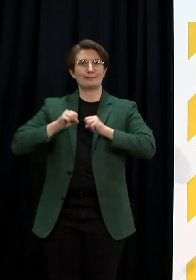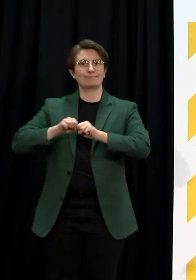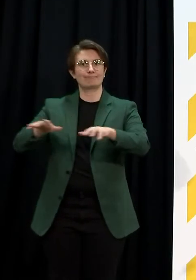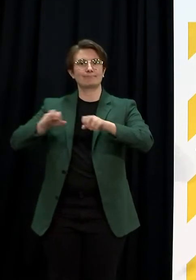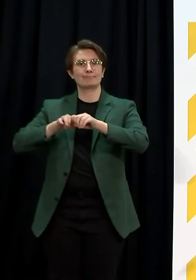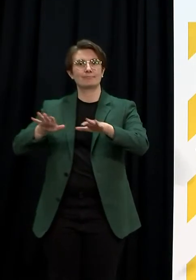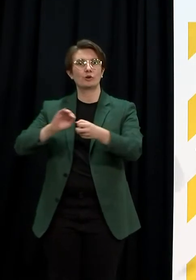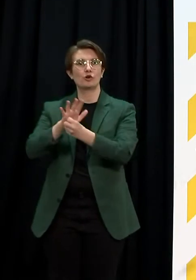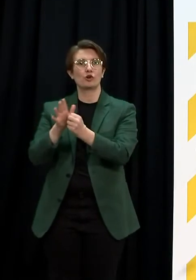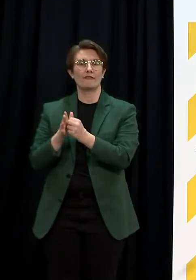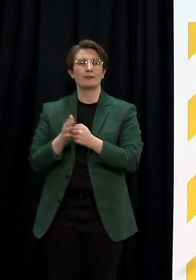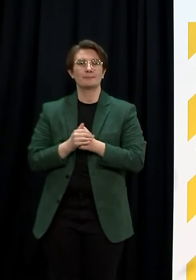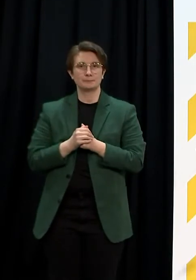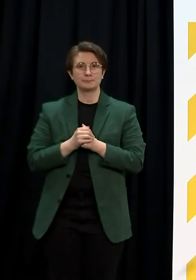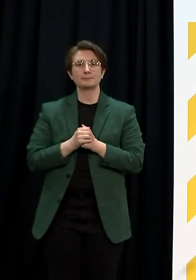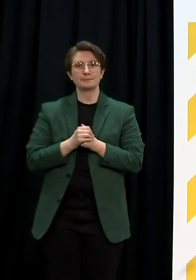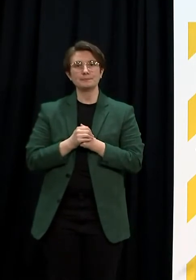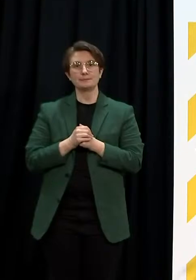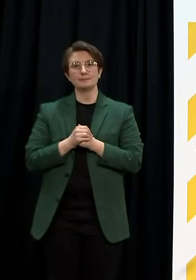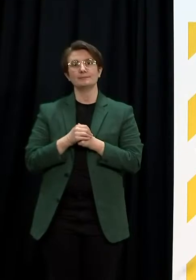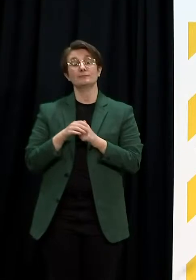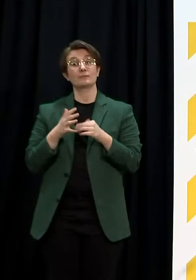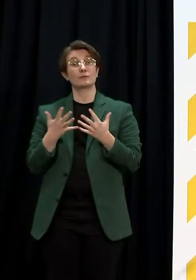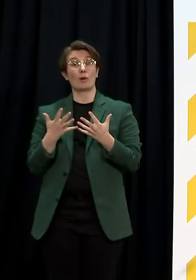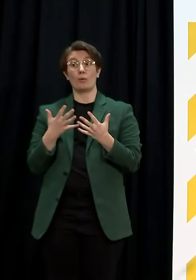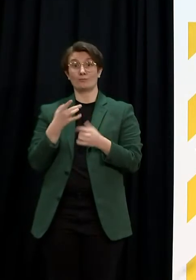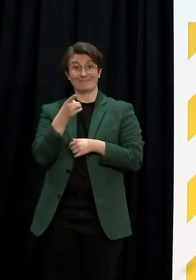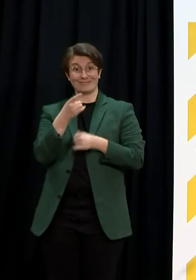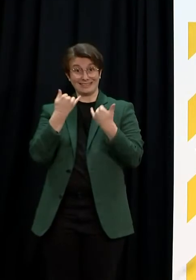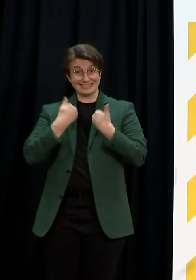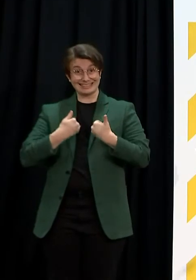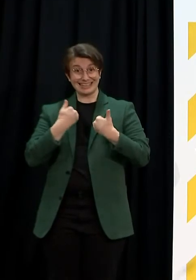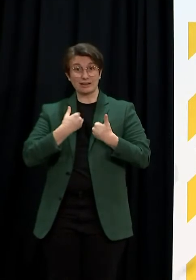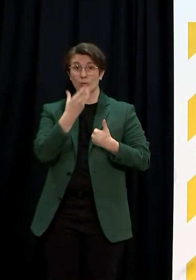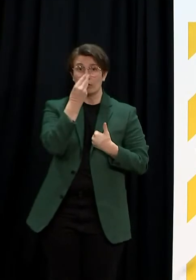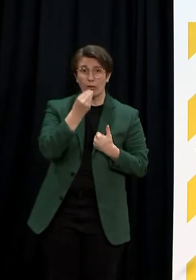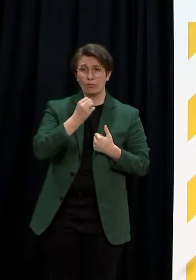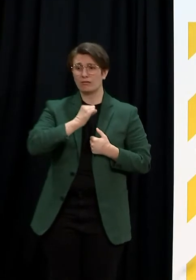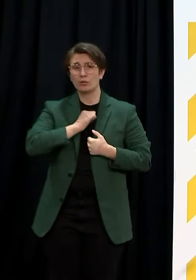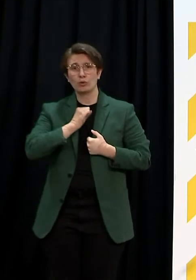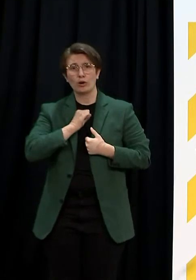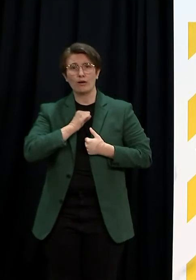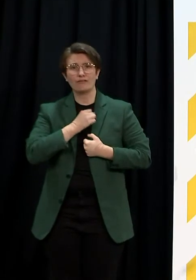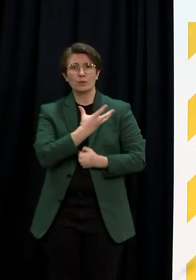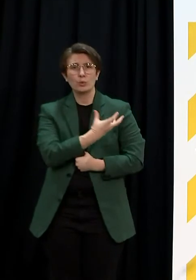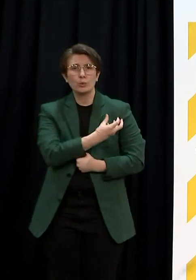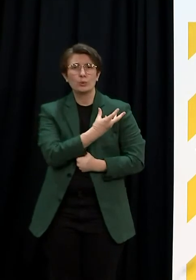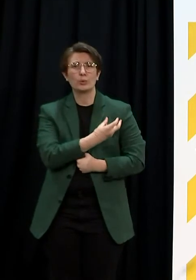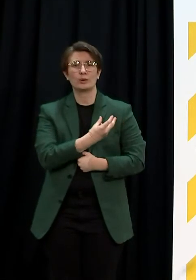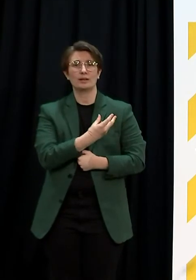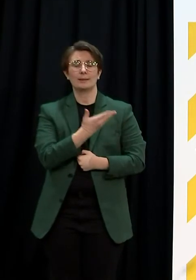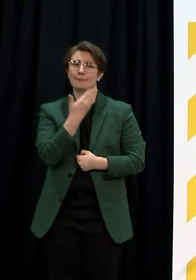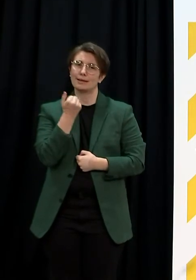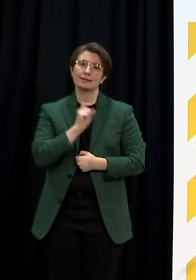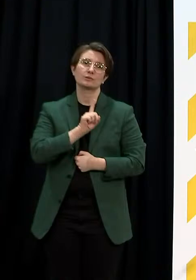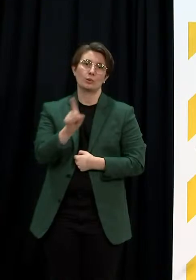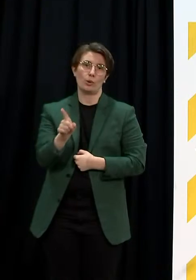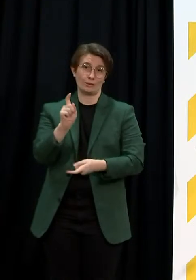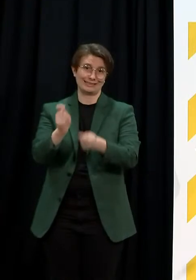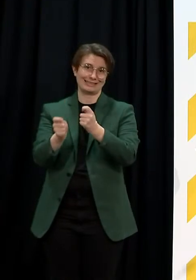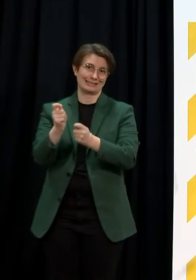So, just to reiterate the message, if you have symptoms of any kind, please do go and get a test. Yesterday, there